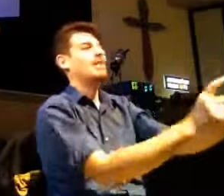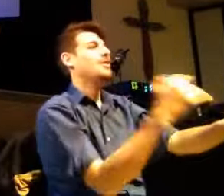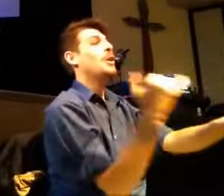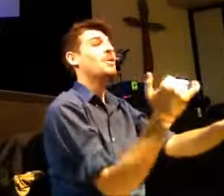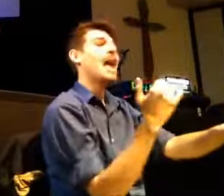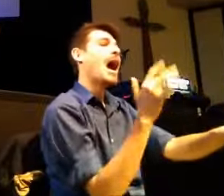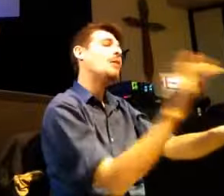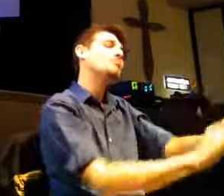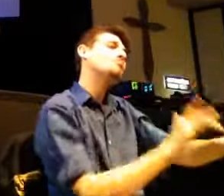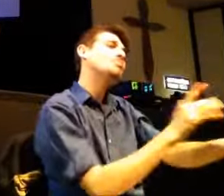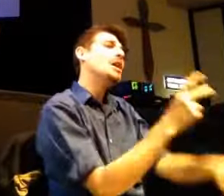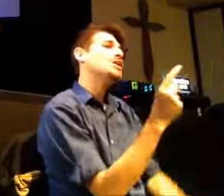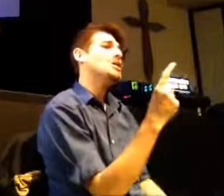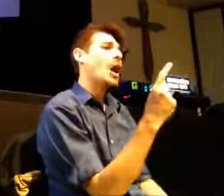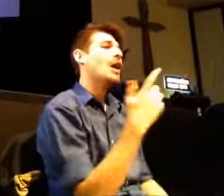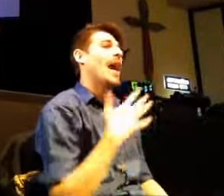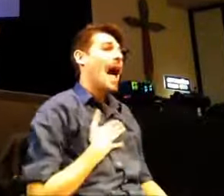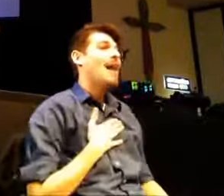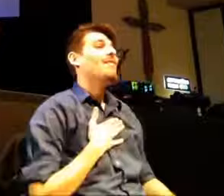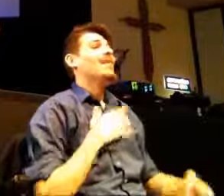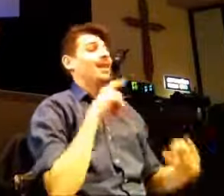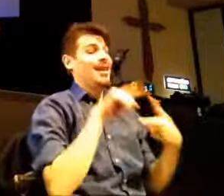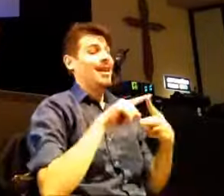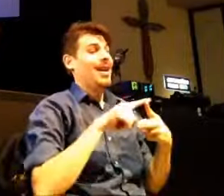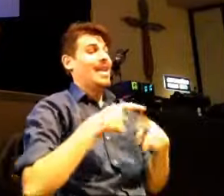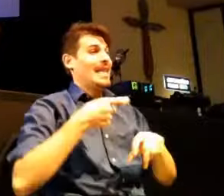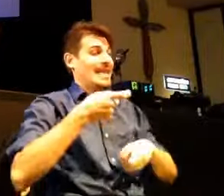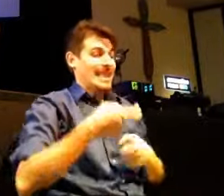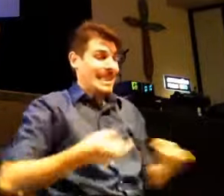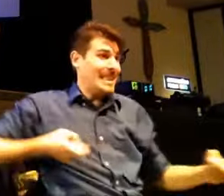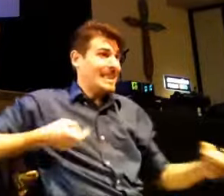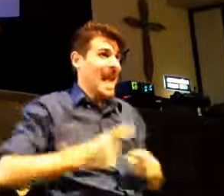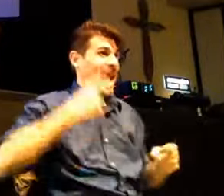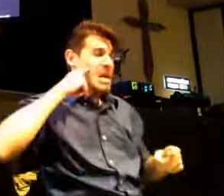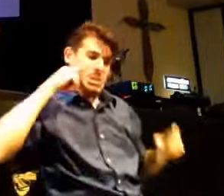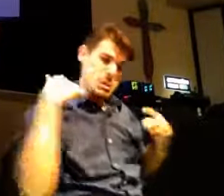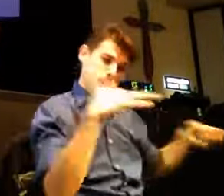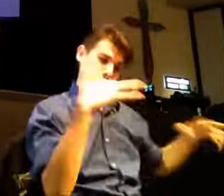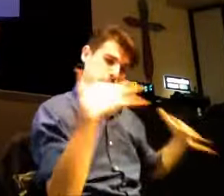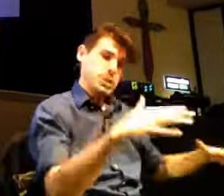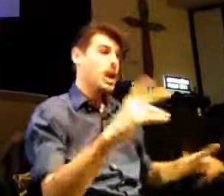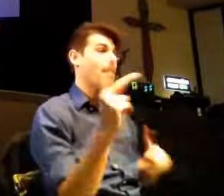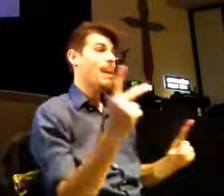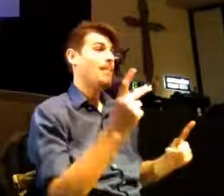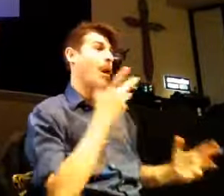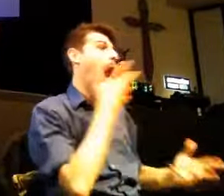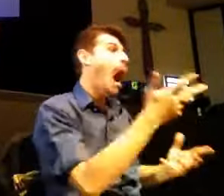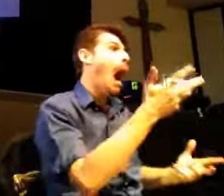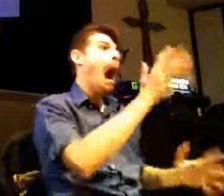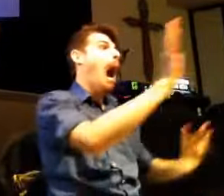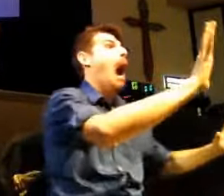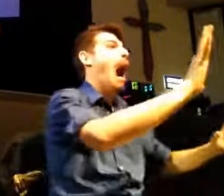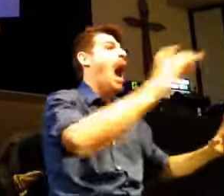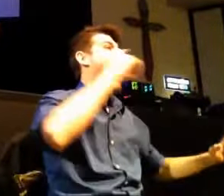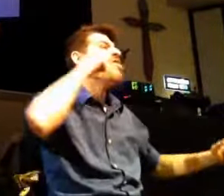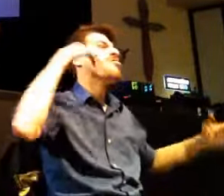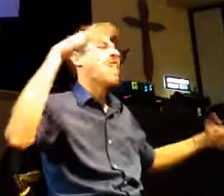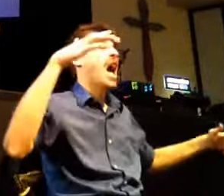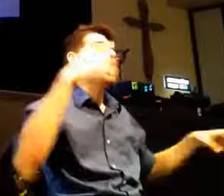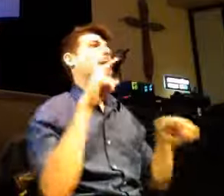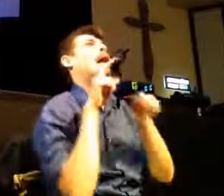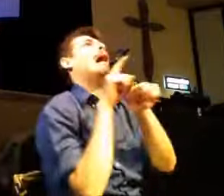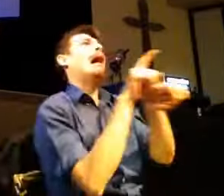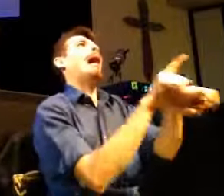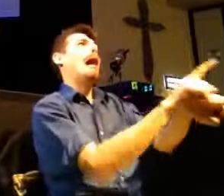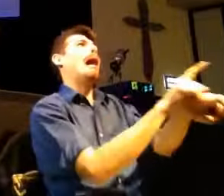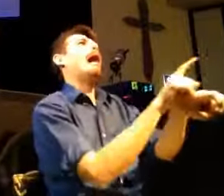has this growling monster chasing him down while people are yelling at him, and no matter how fast he goes,